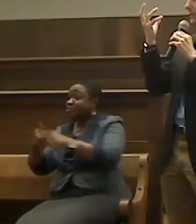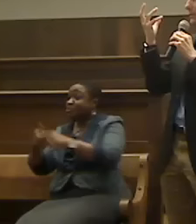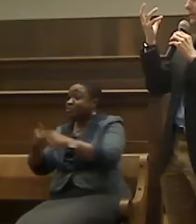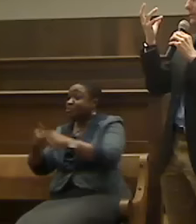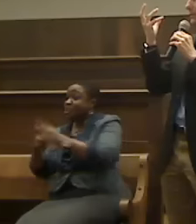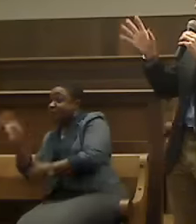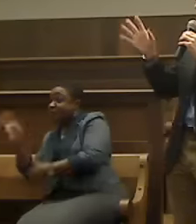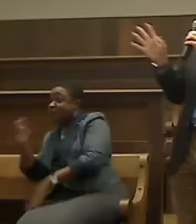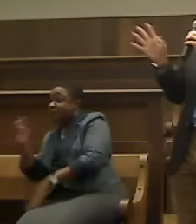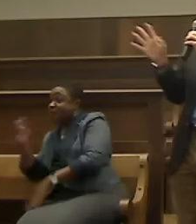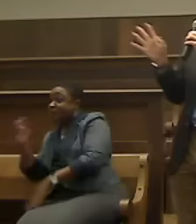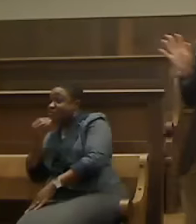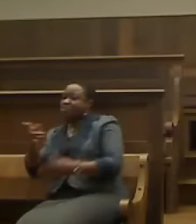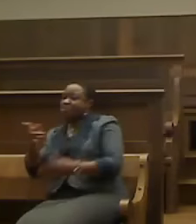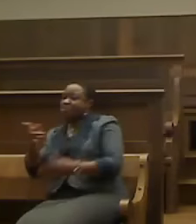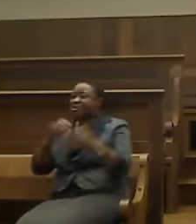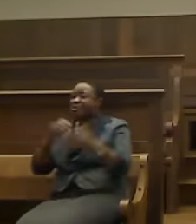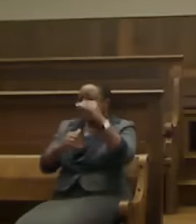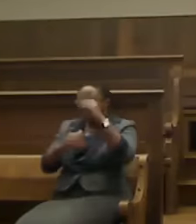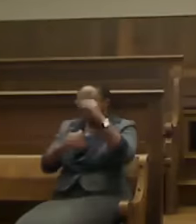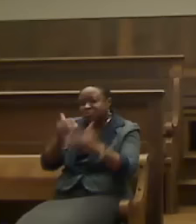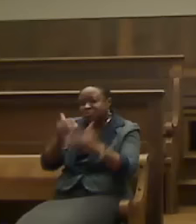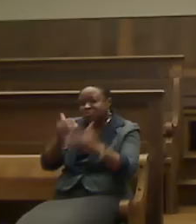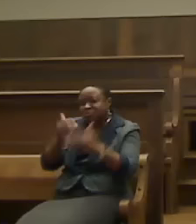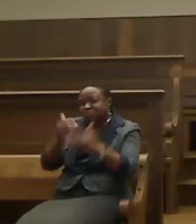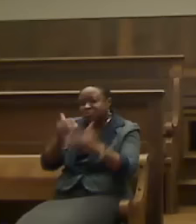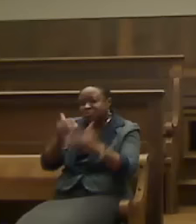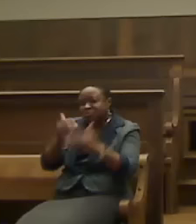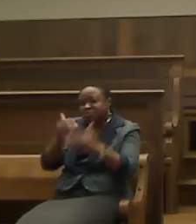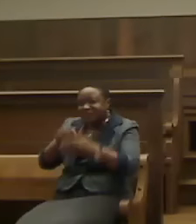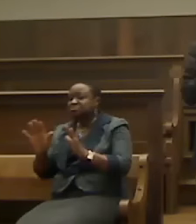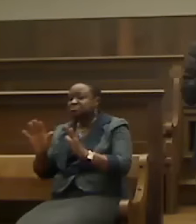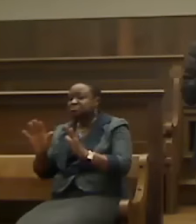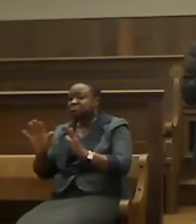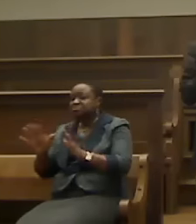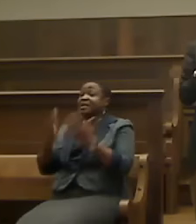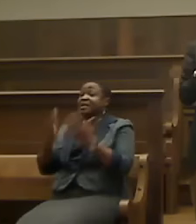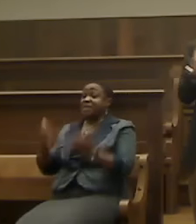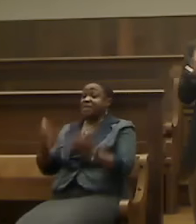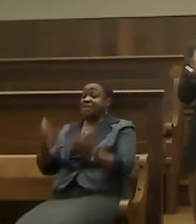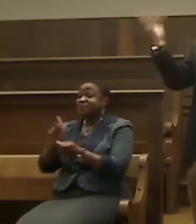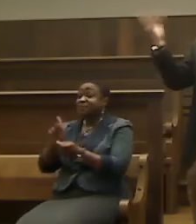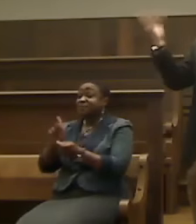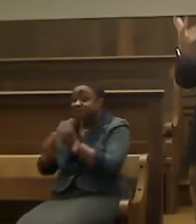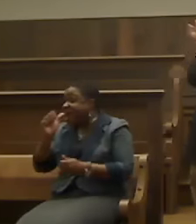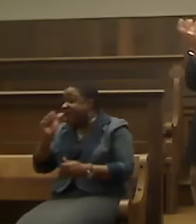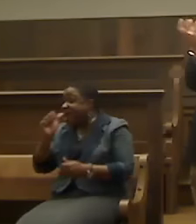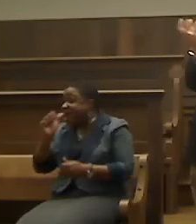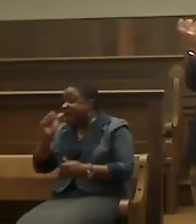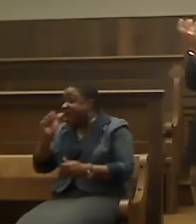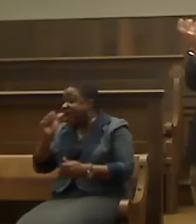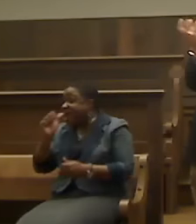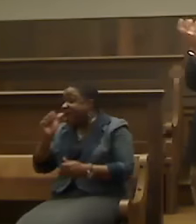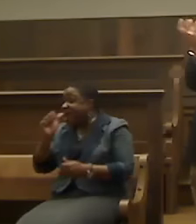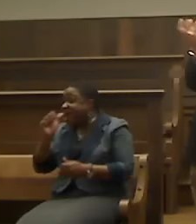or eliminating processed foods. Now you also may have a particular problem like nuts or gluten or dairy that you're taking